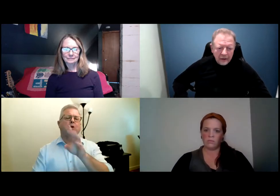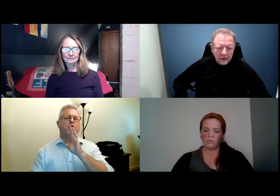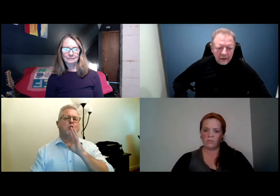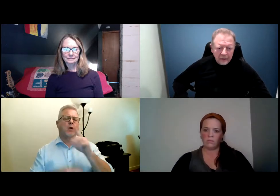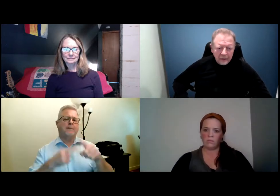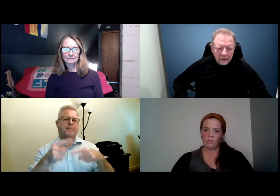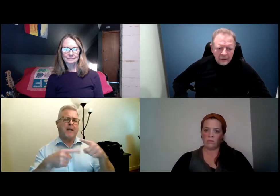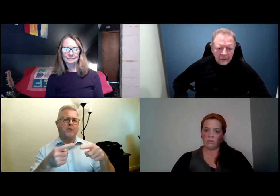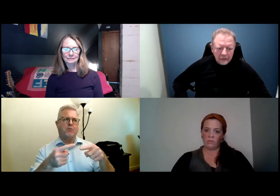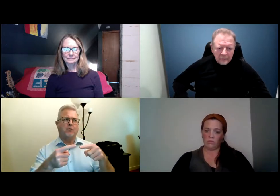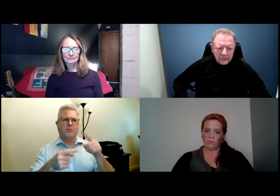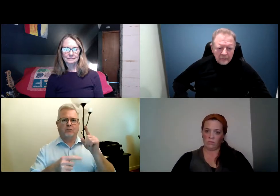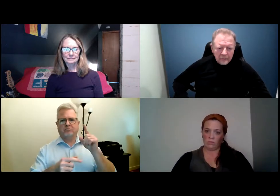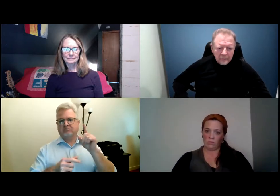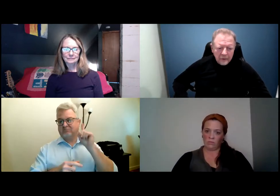okay?